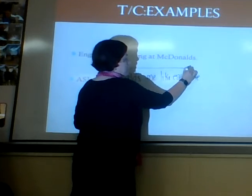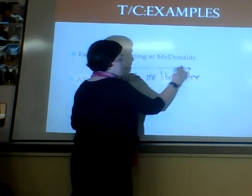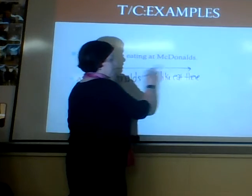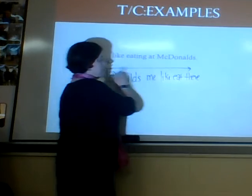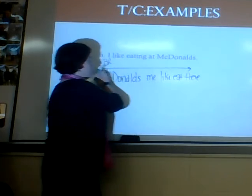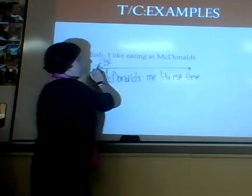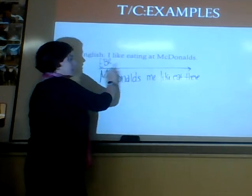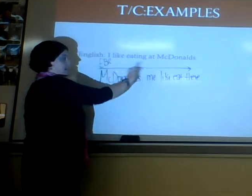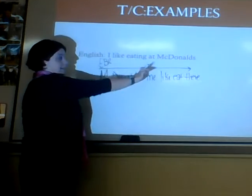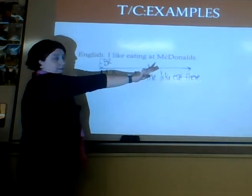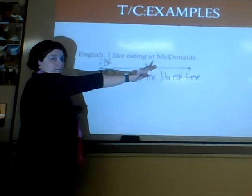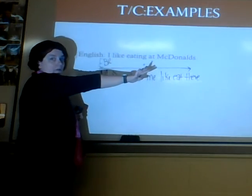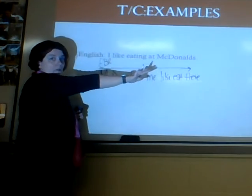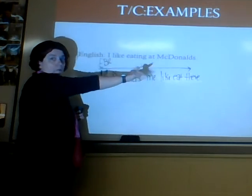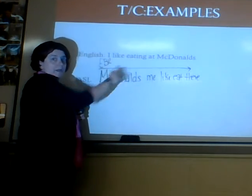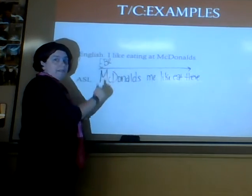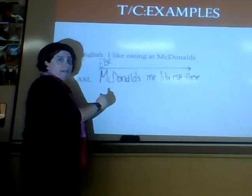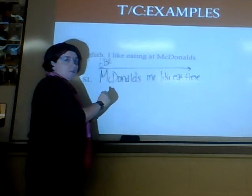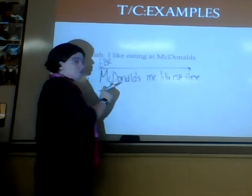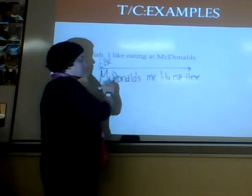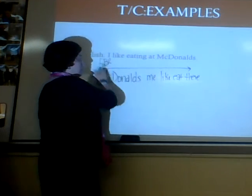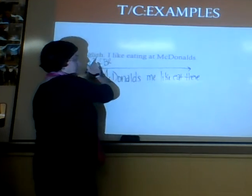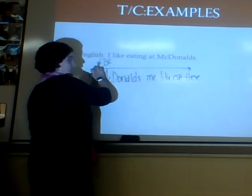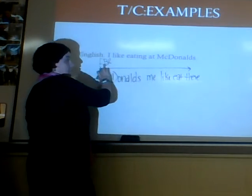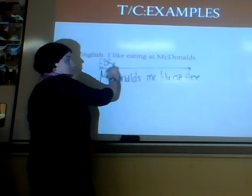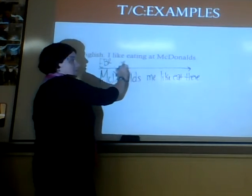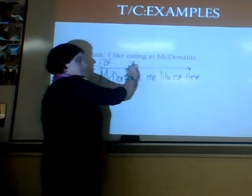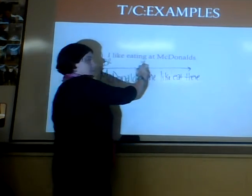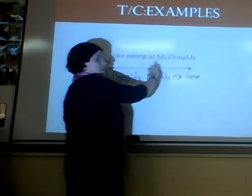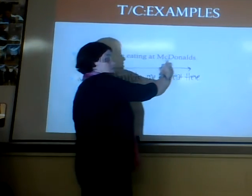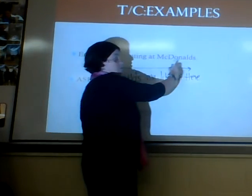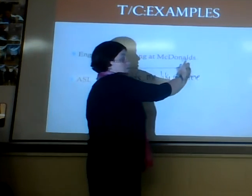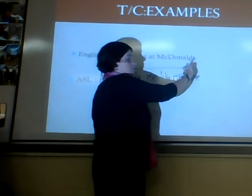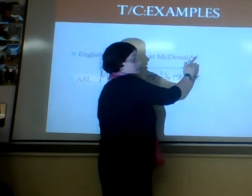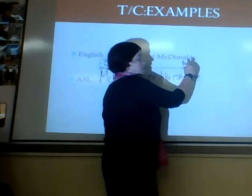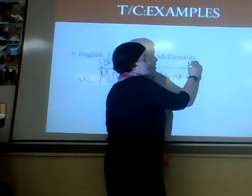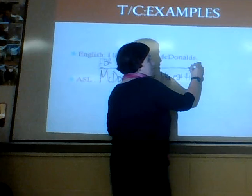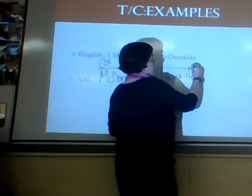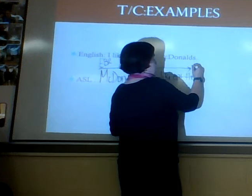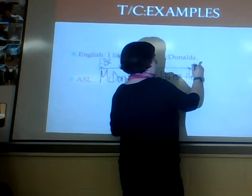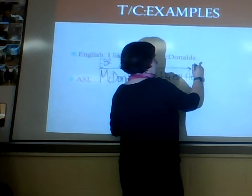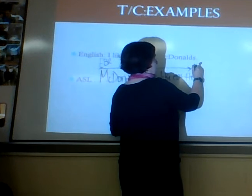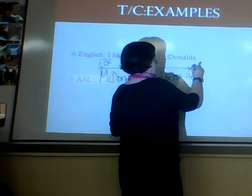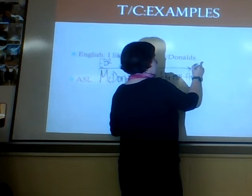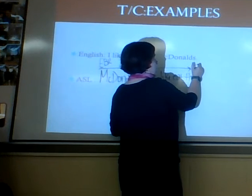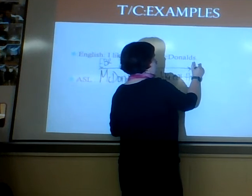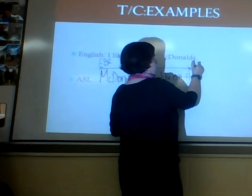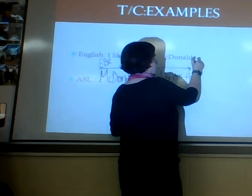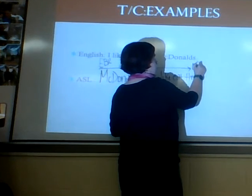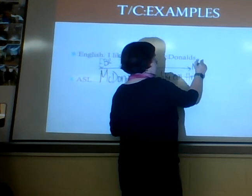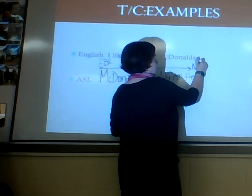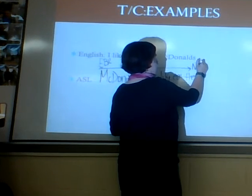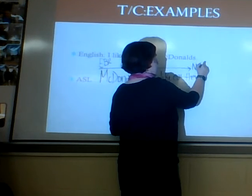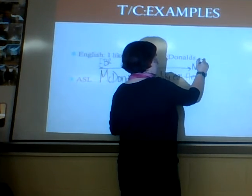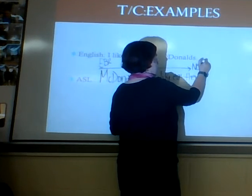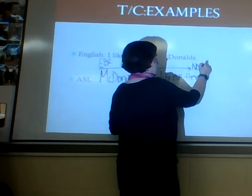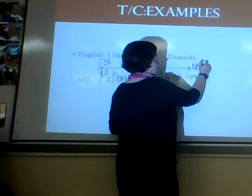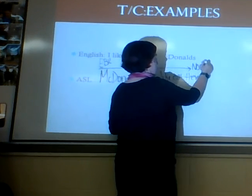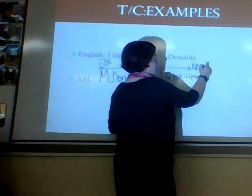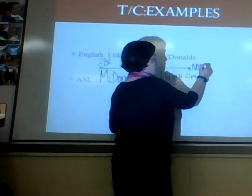And then I draw a line all the way to the end to show that my eyebrows are going to stay raised all the way to the end. And at the end of every sentence,